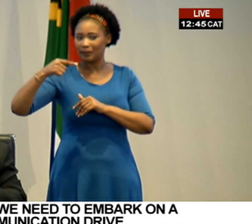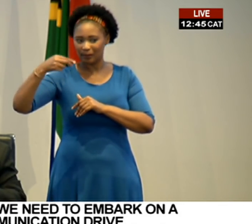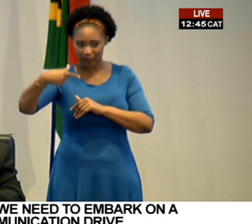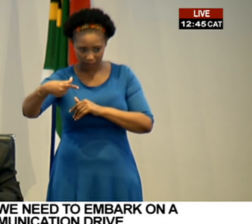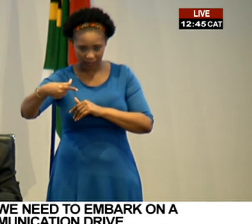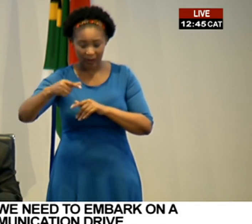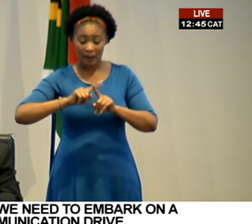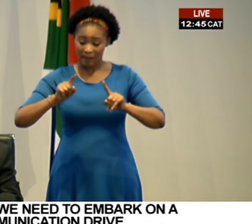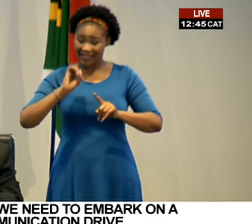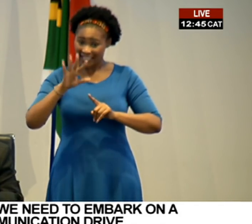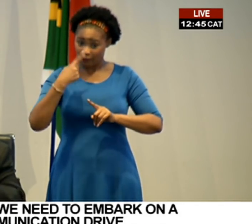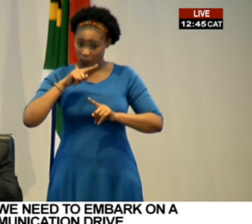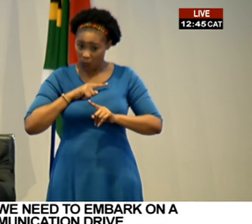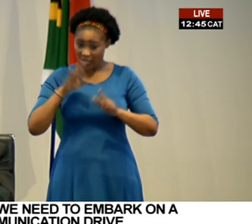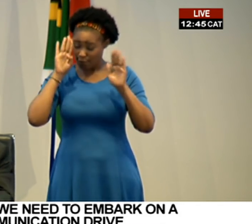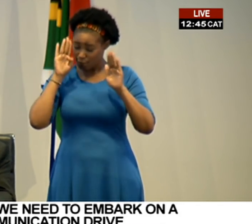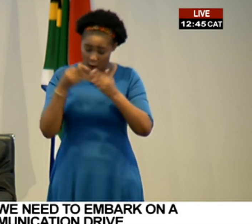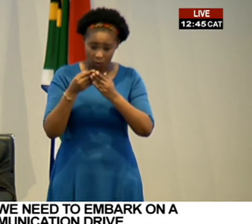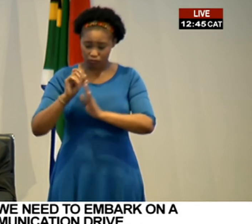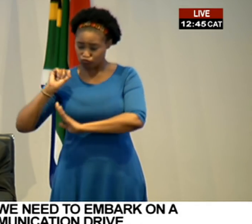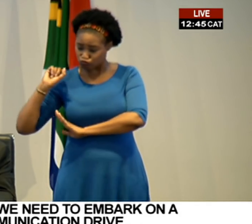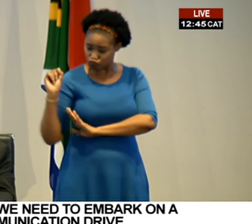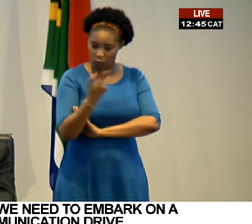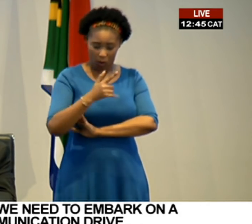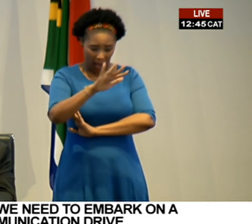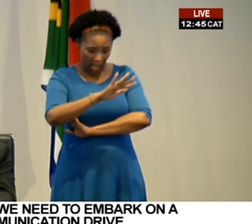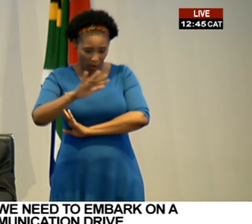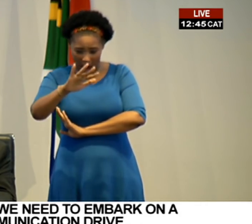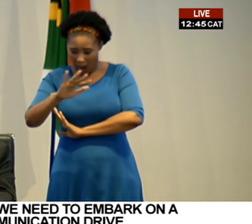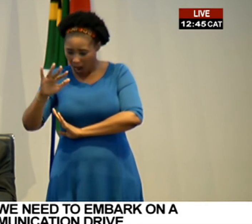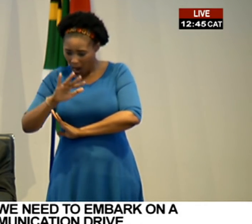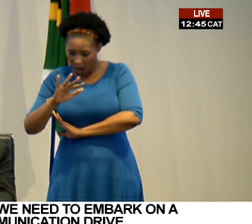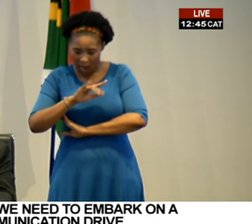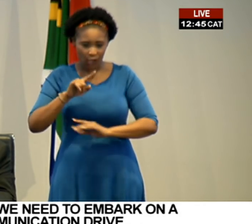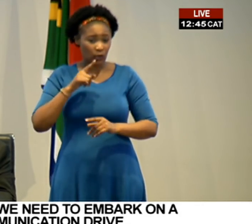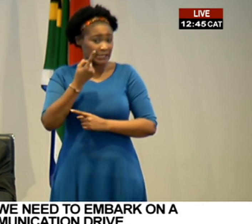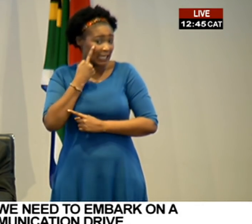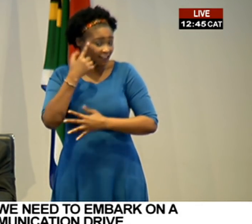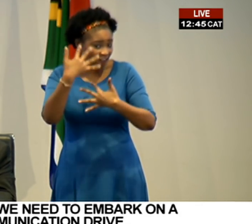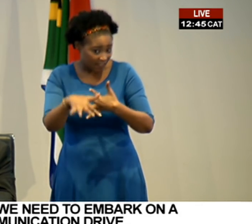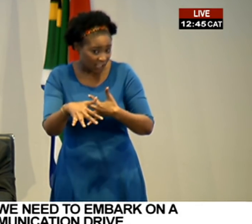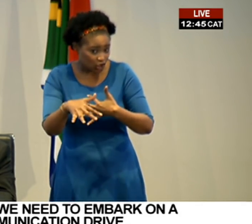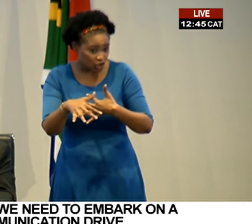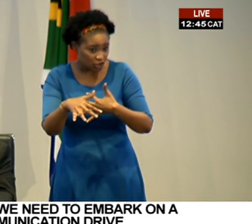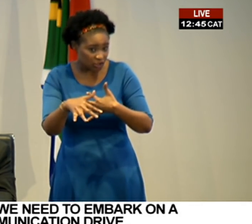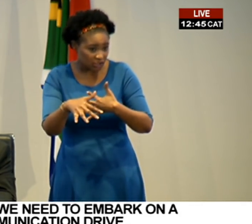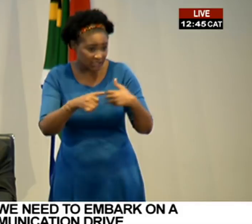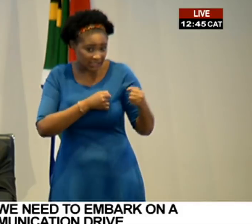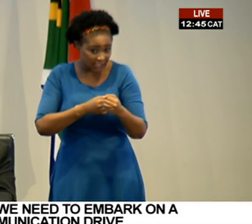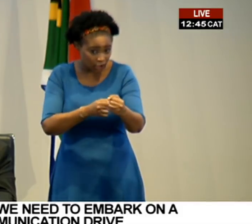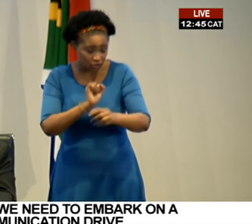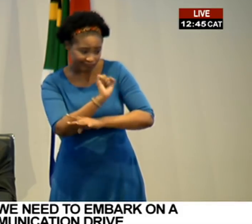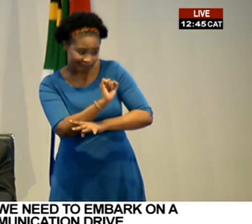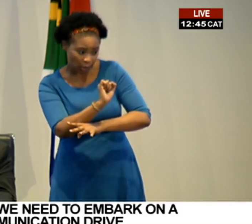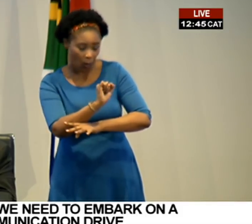we focus on all those areas that, yes, you have identified in your strategy, what Minister